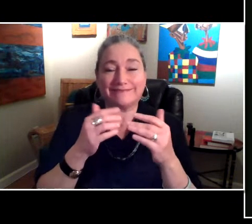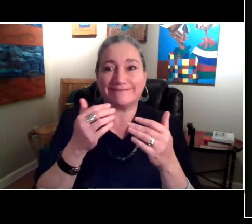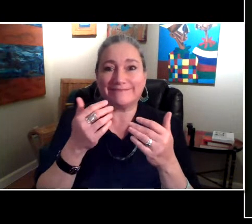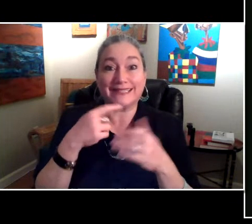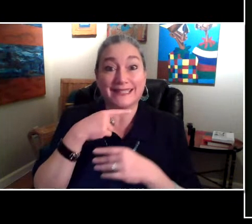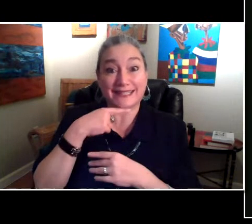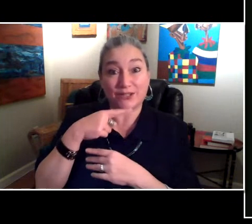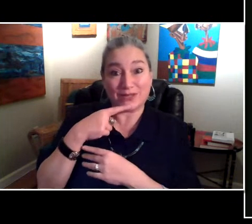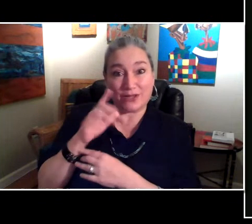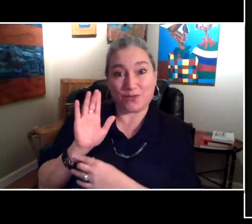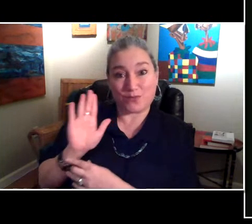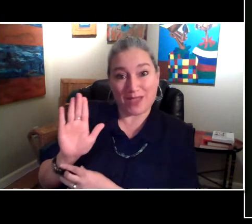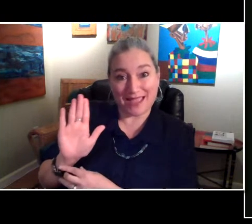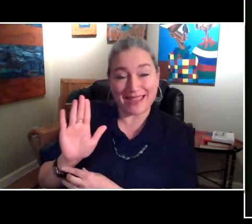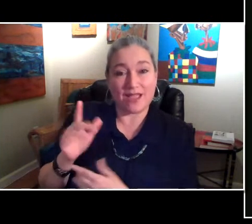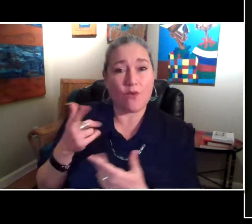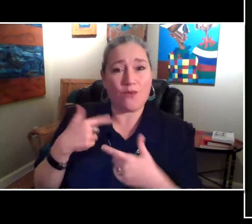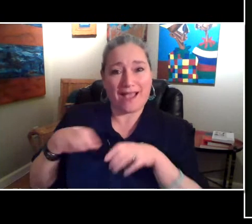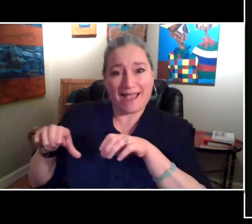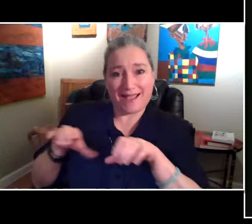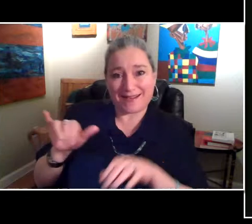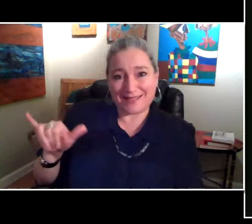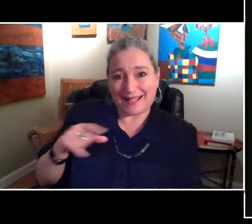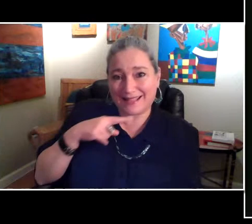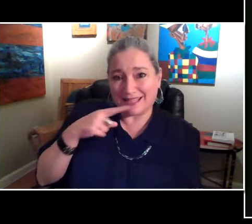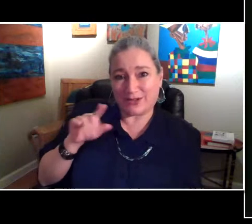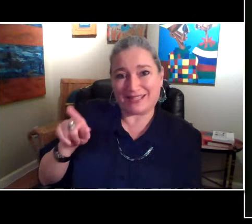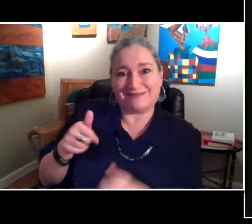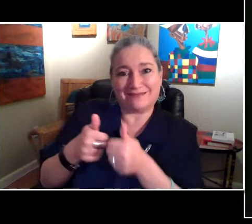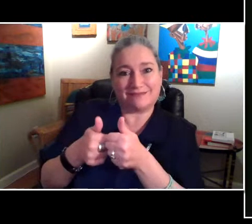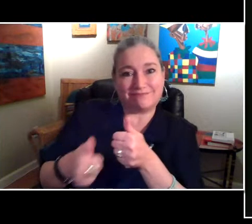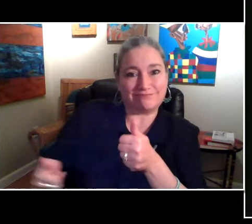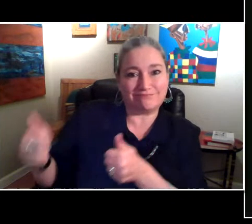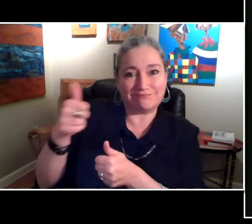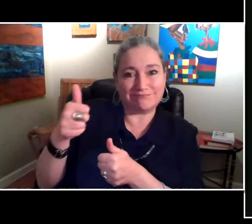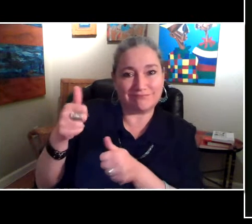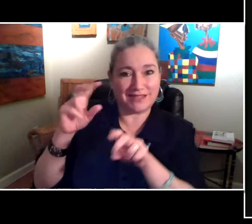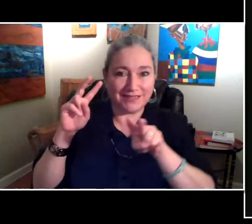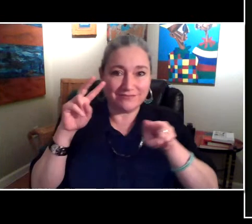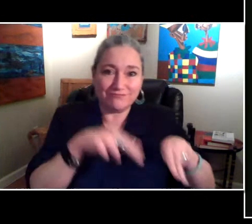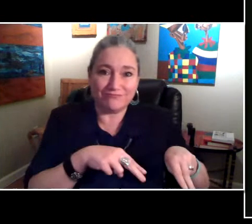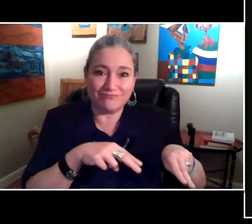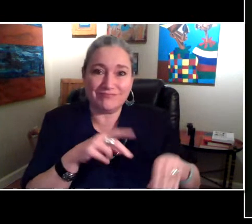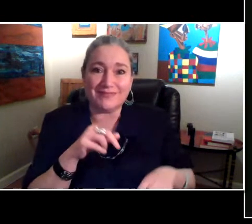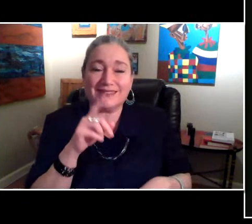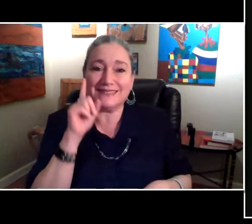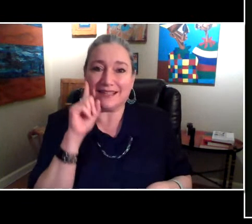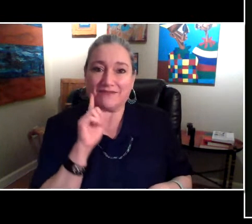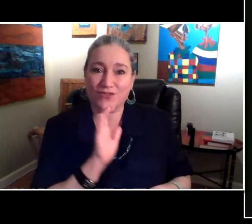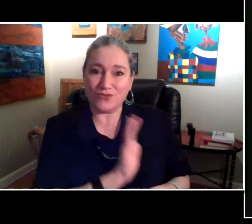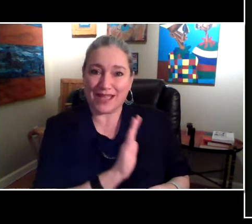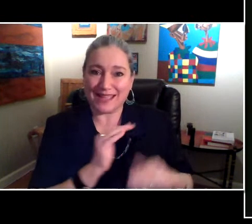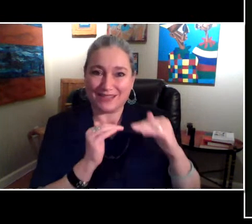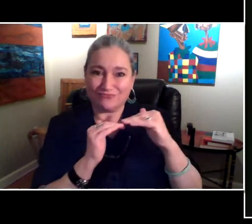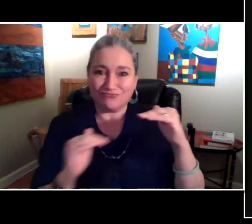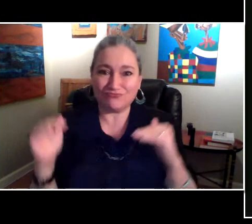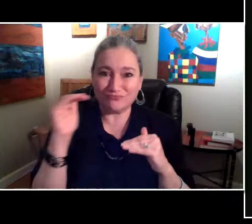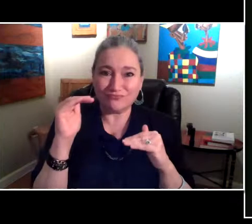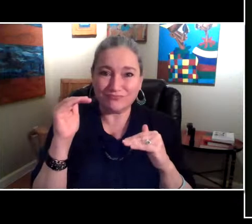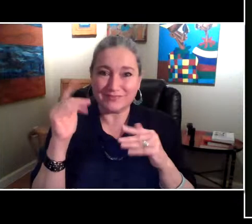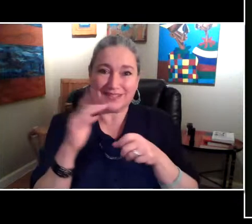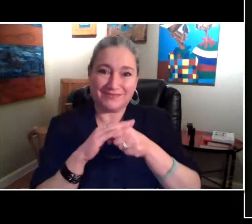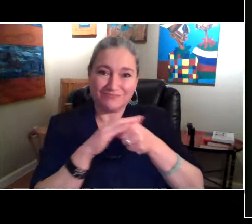1975. It's about this concept of oppression, that the hearing way acting or being like a